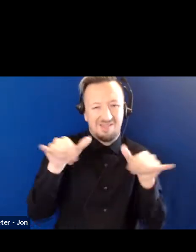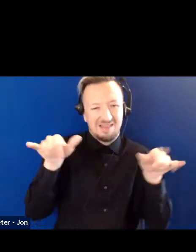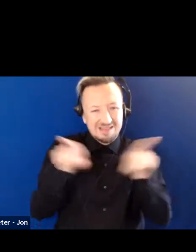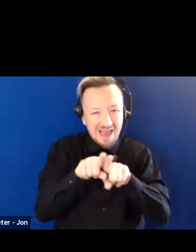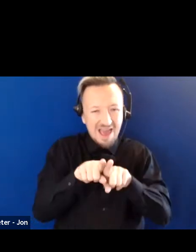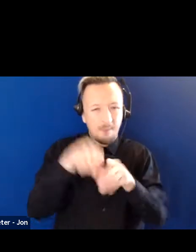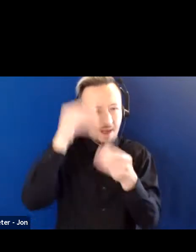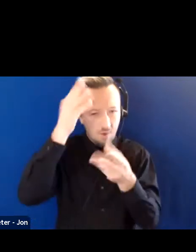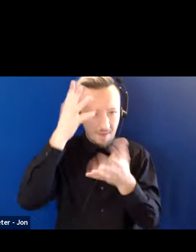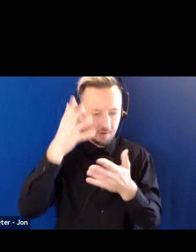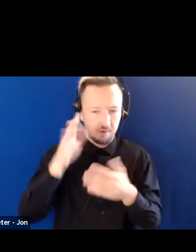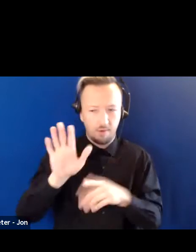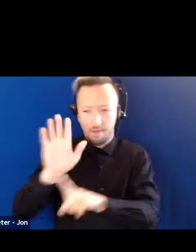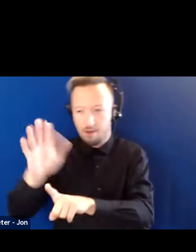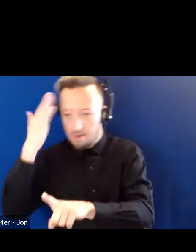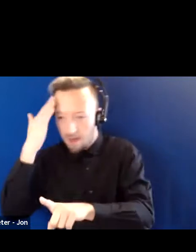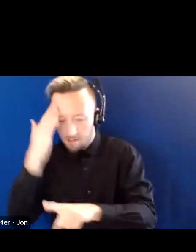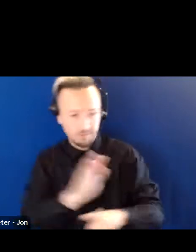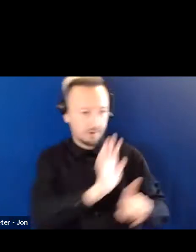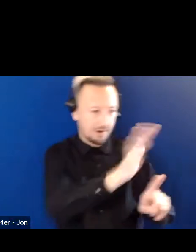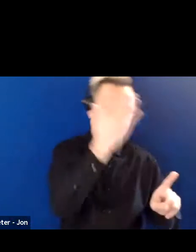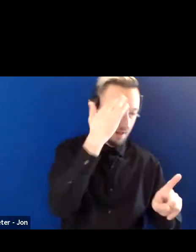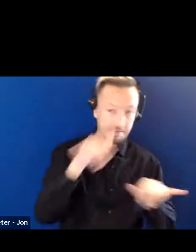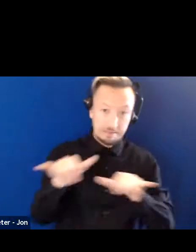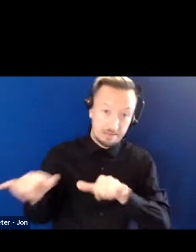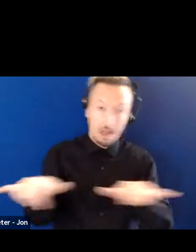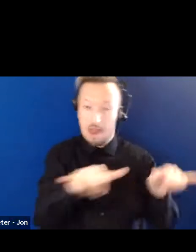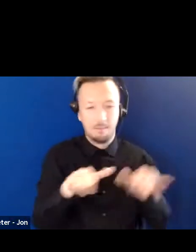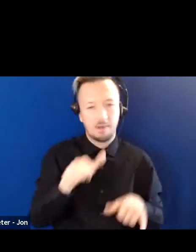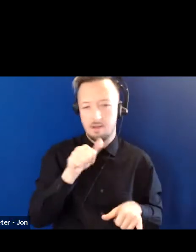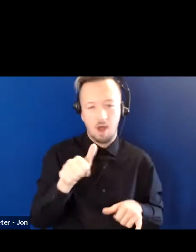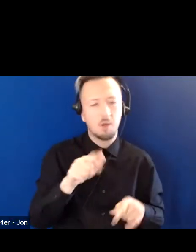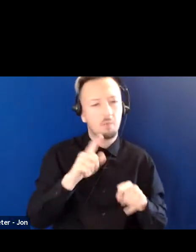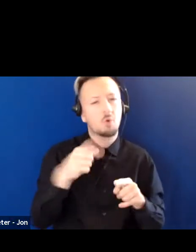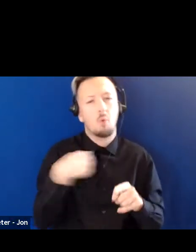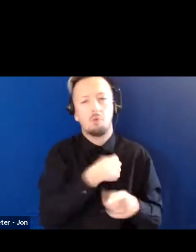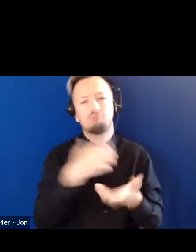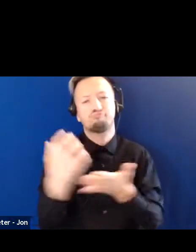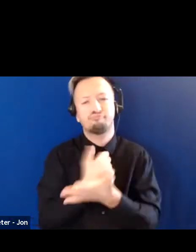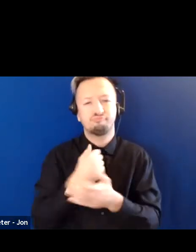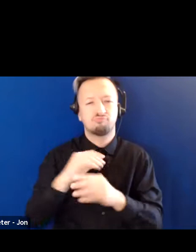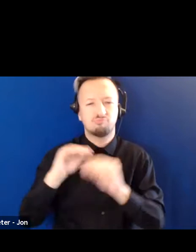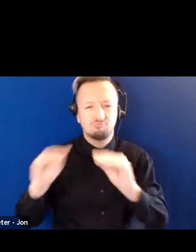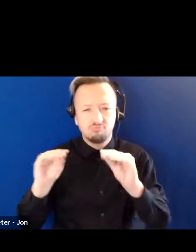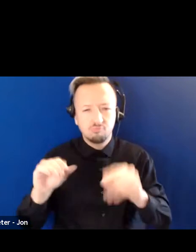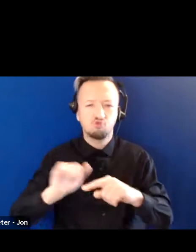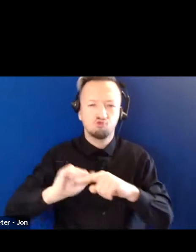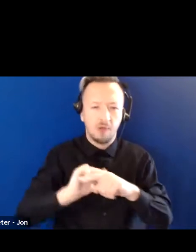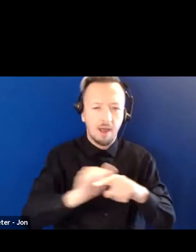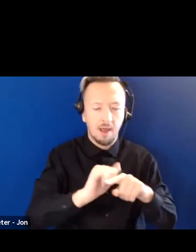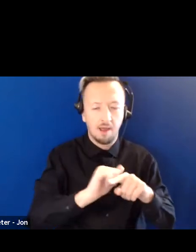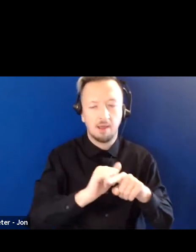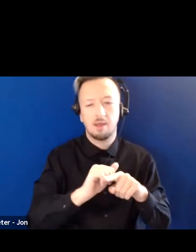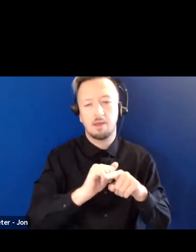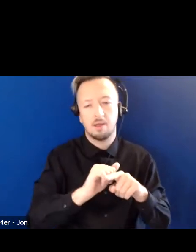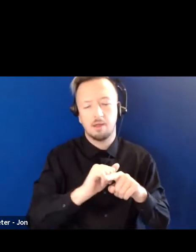base. So we've really taken that opportunity to do some training and information, and especially, which we'll touch on a